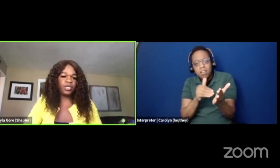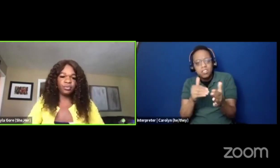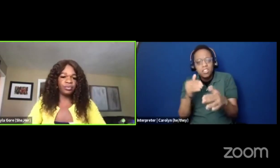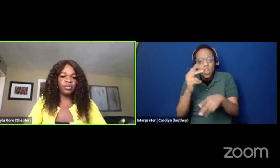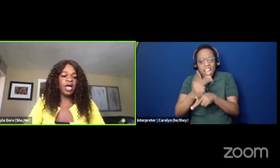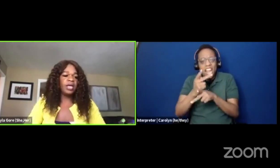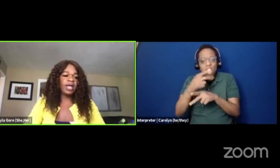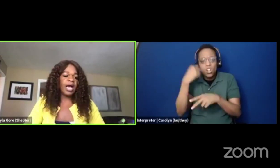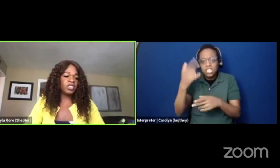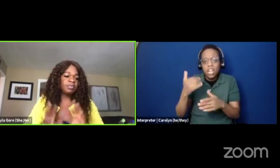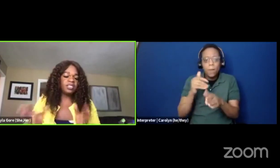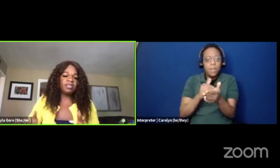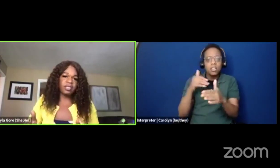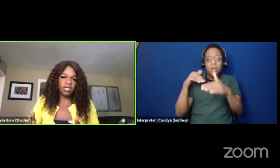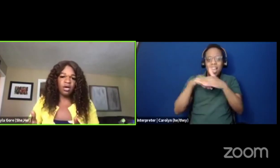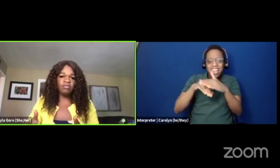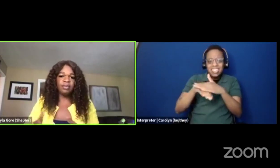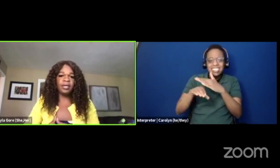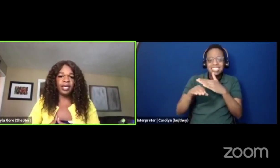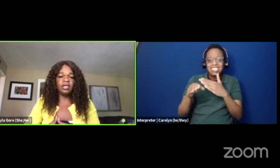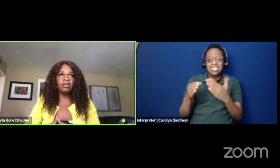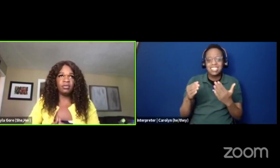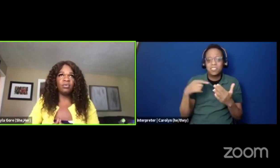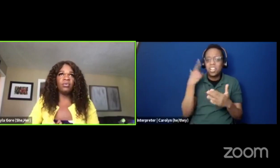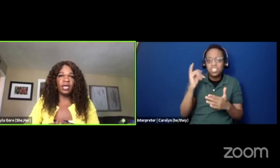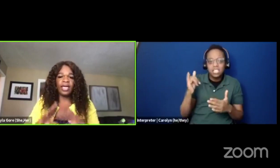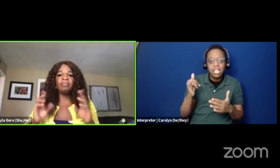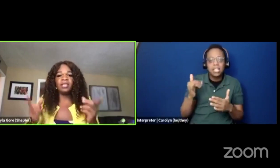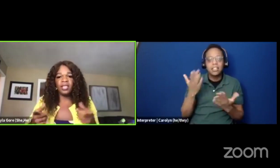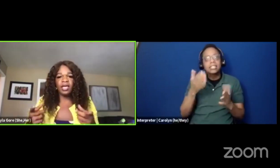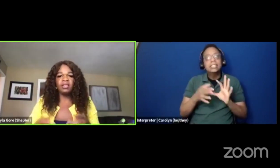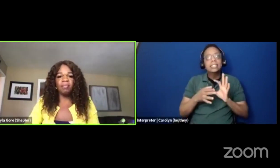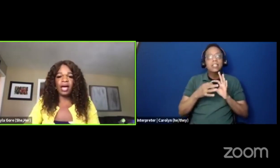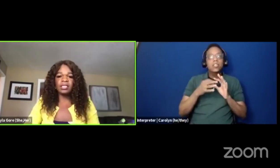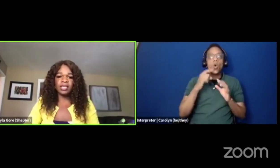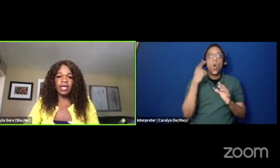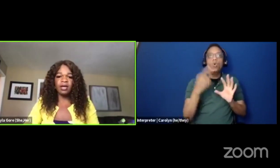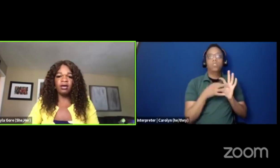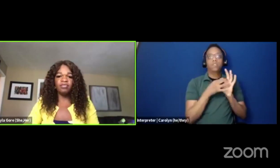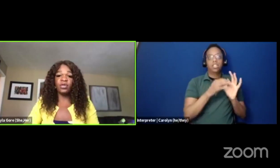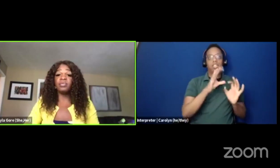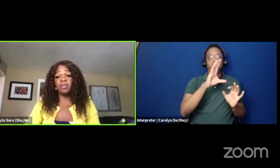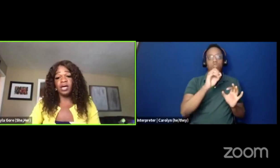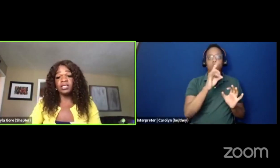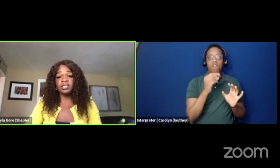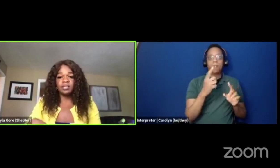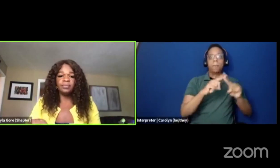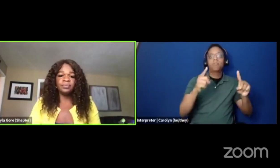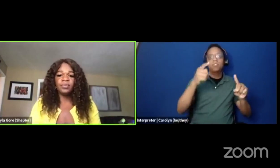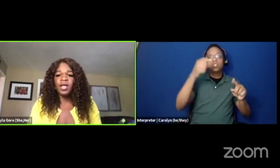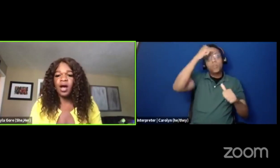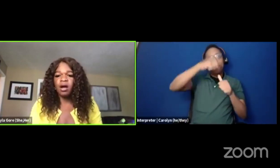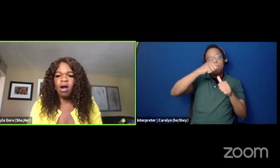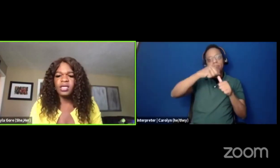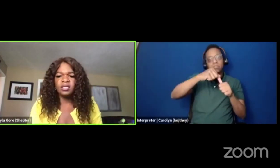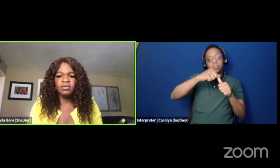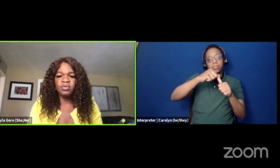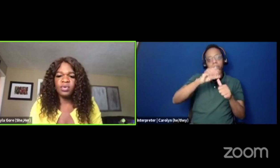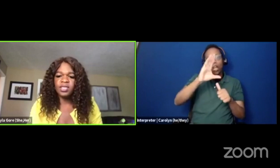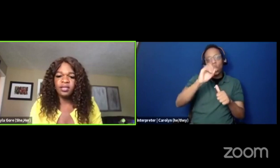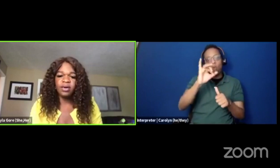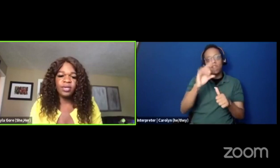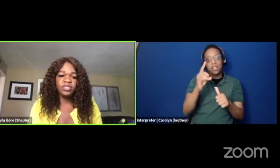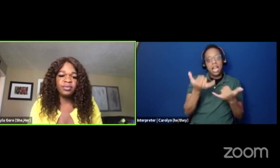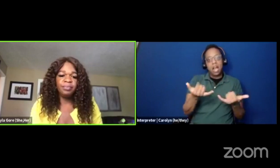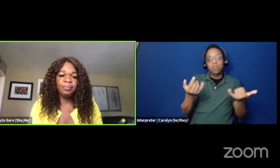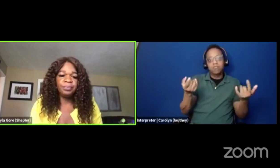medical access in general? Not just specific to COVID, but keeping that in the mindset of your response.